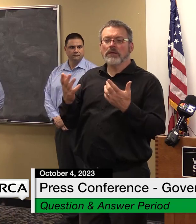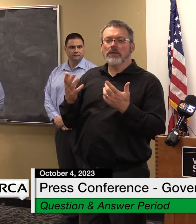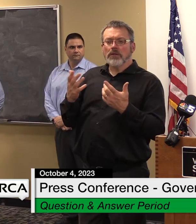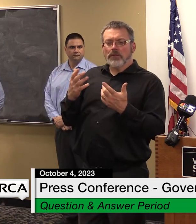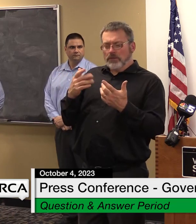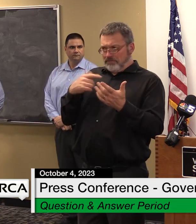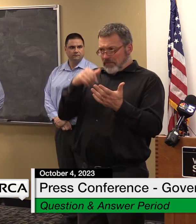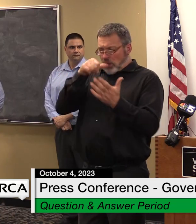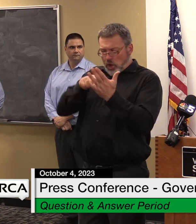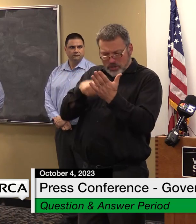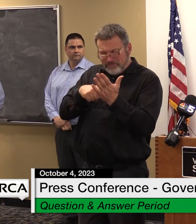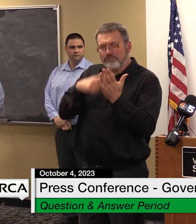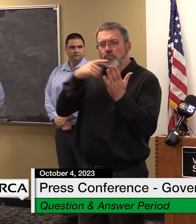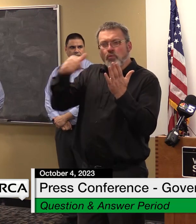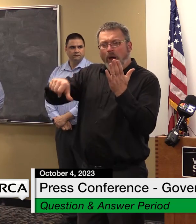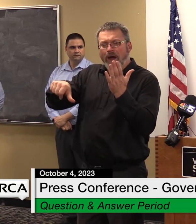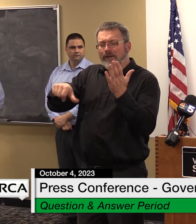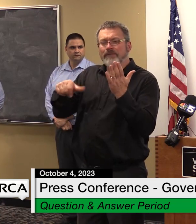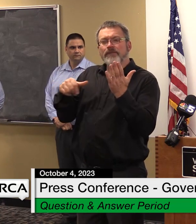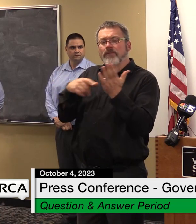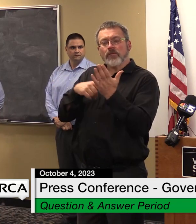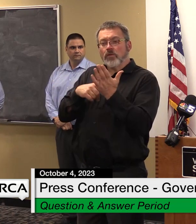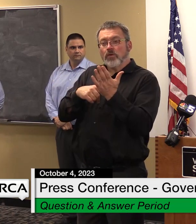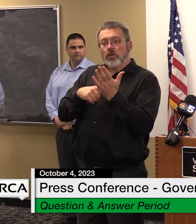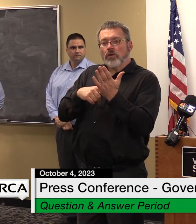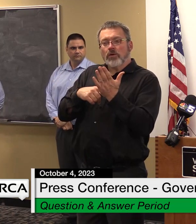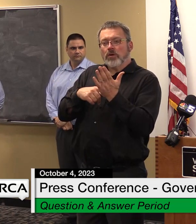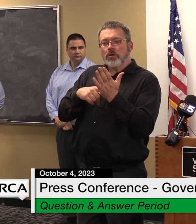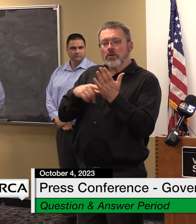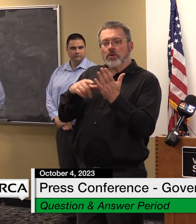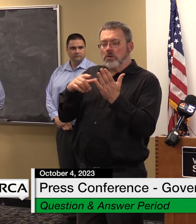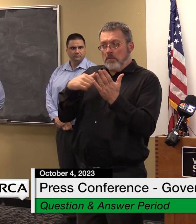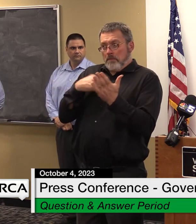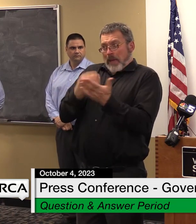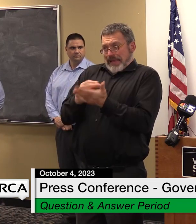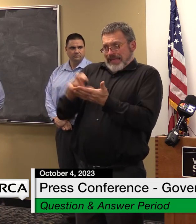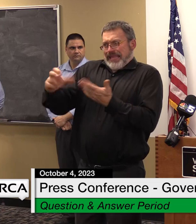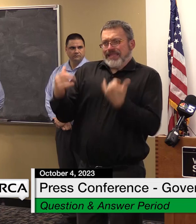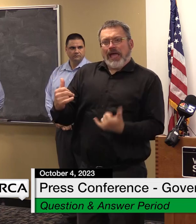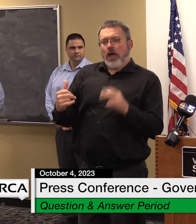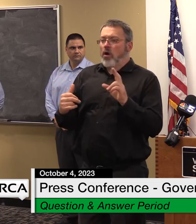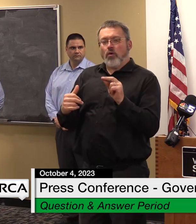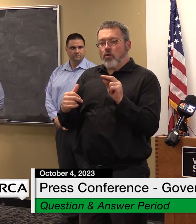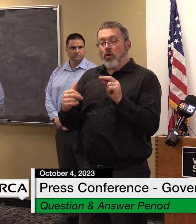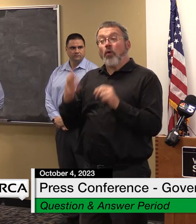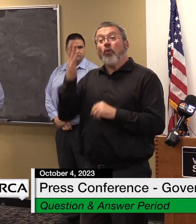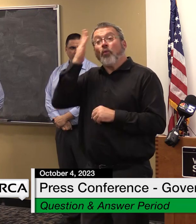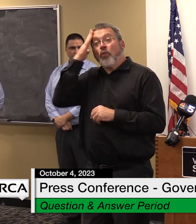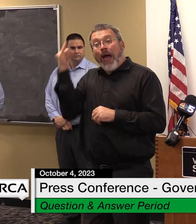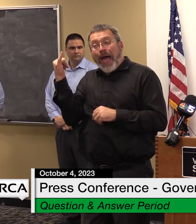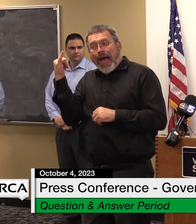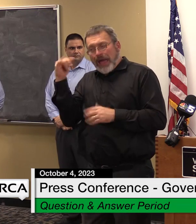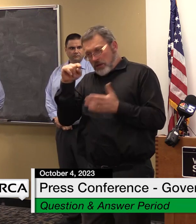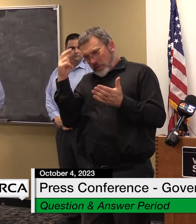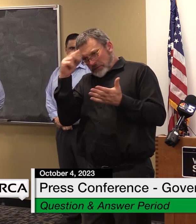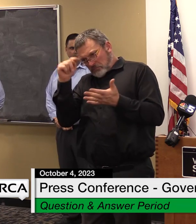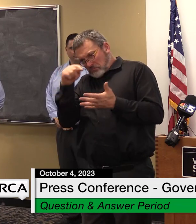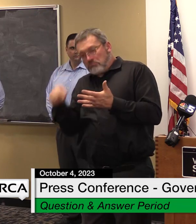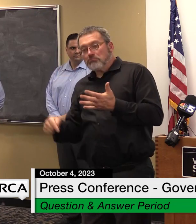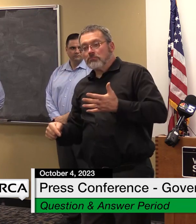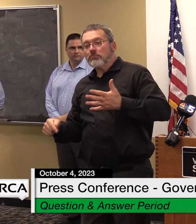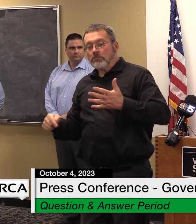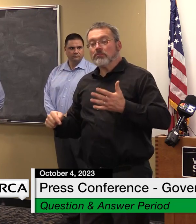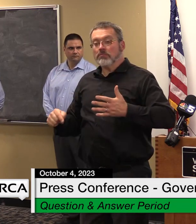letter saying, we're unable to provide funding at this time because, and then it'll give a list of why. And it's